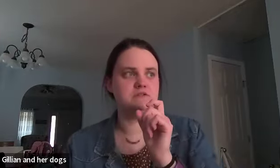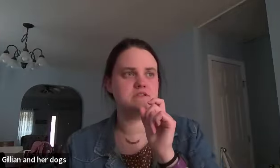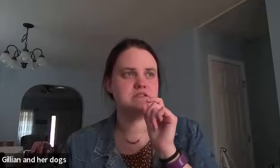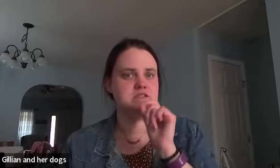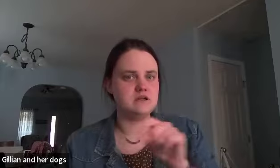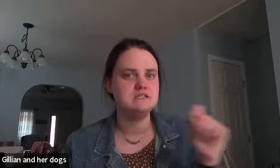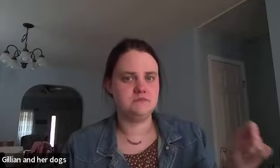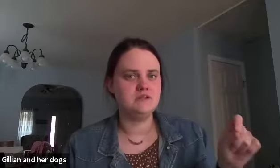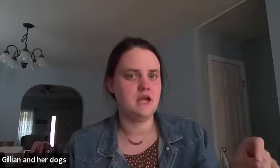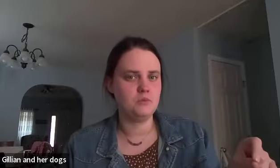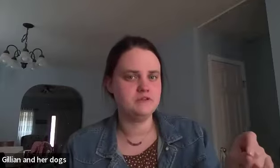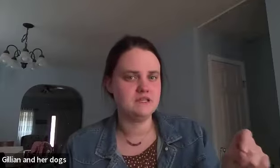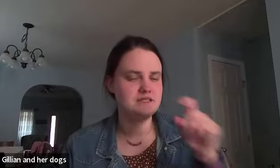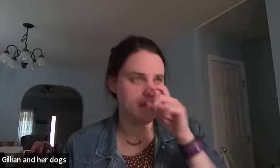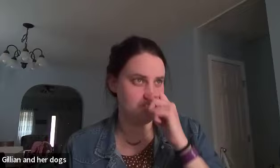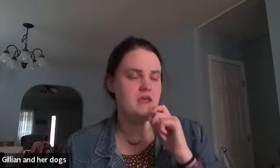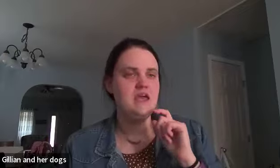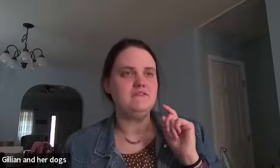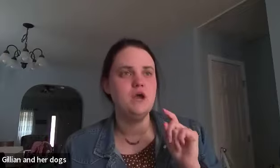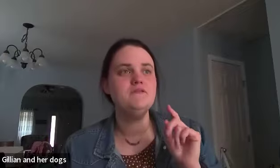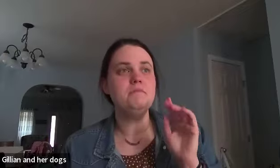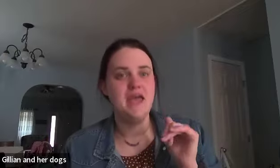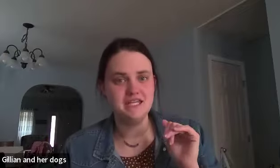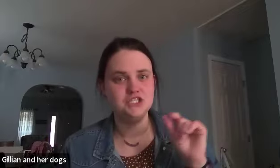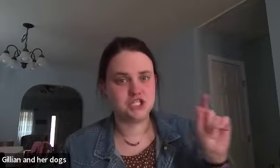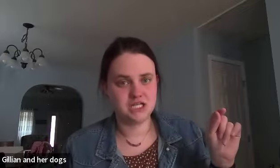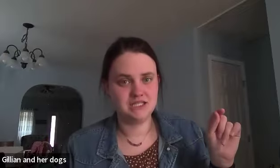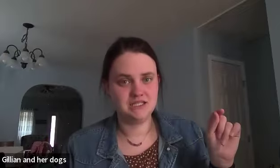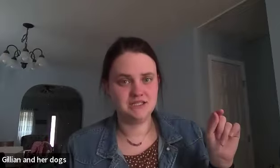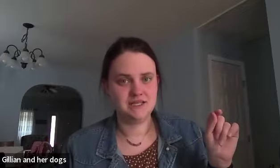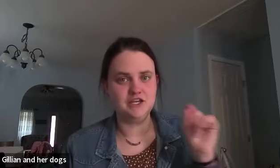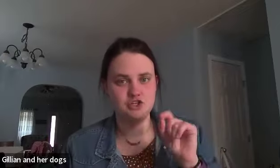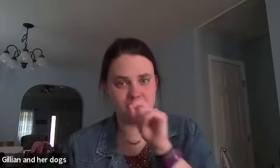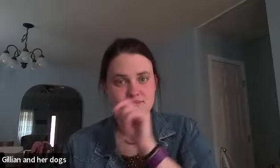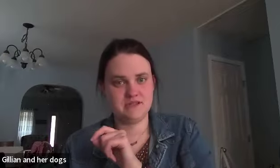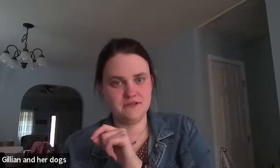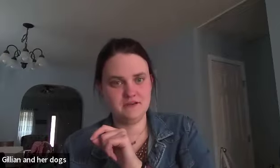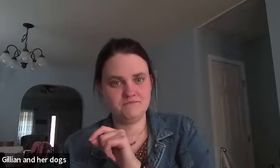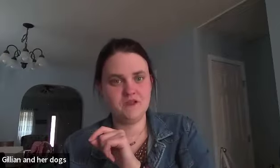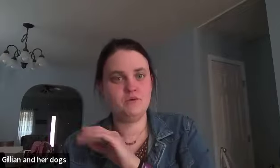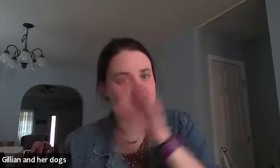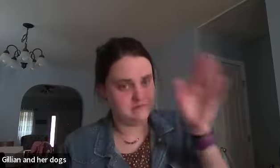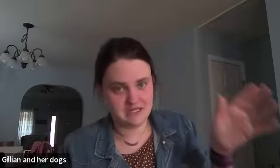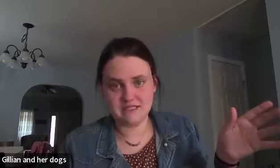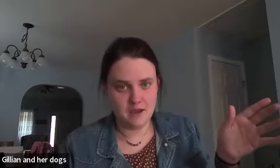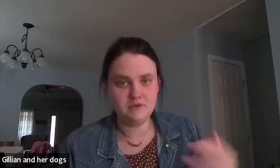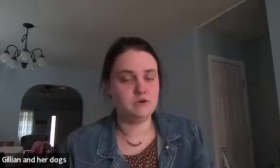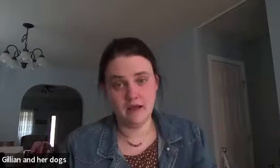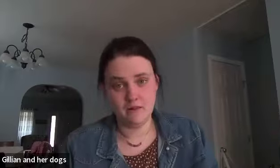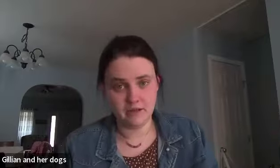clues does typically help with this. Now, if you have a pet chicken and you're trying to be specific, which that does happen, we're in